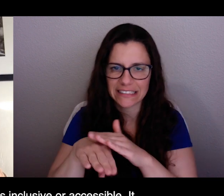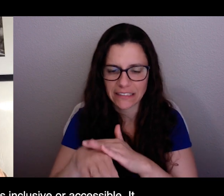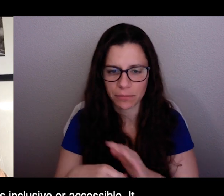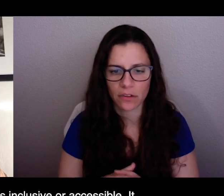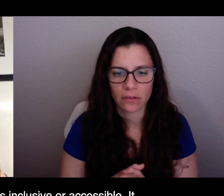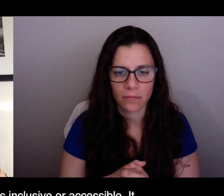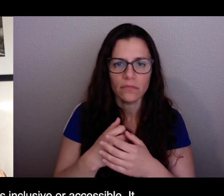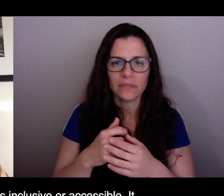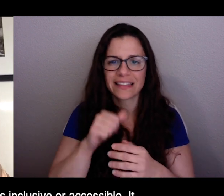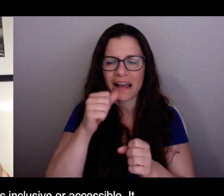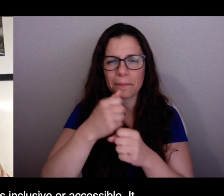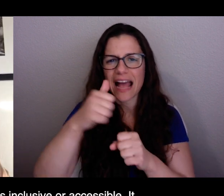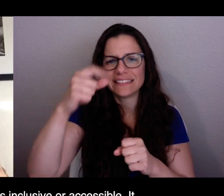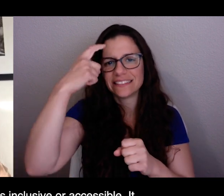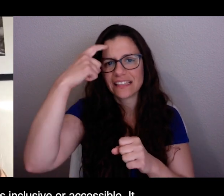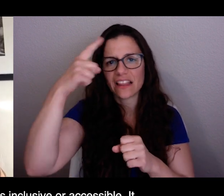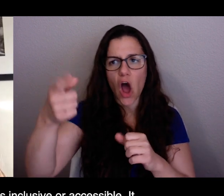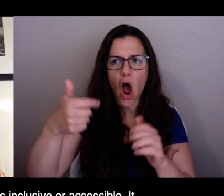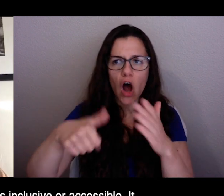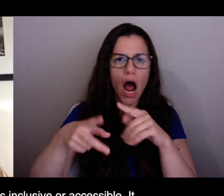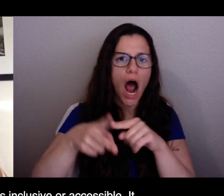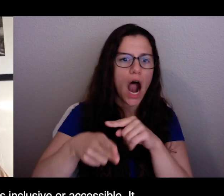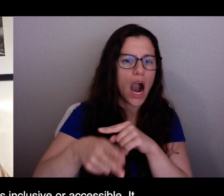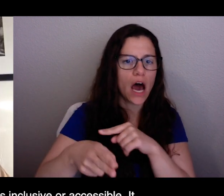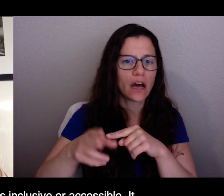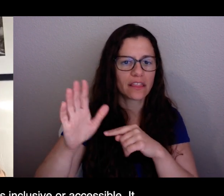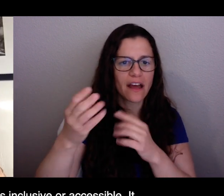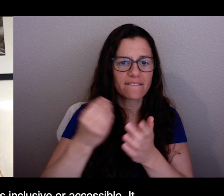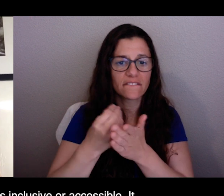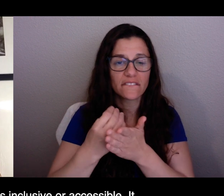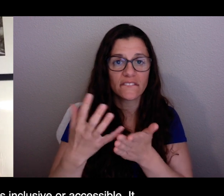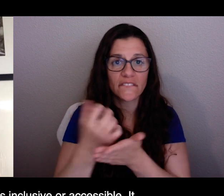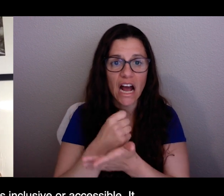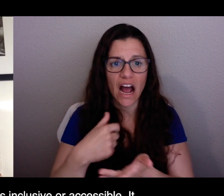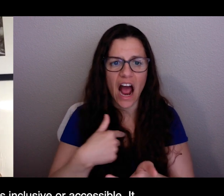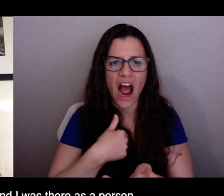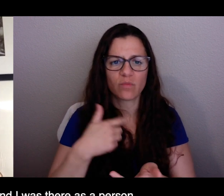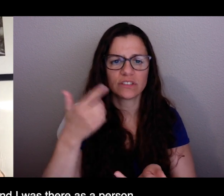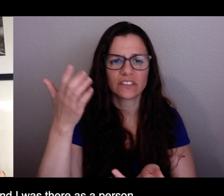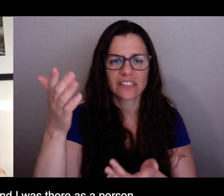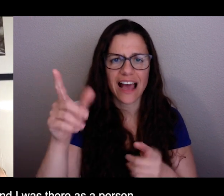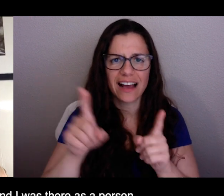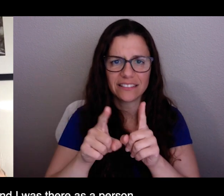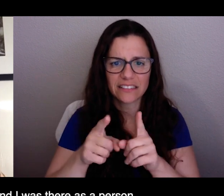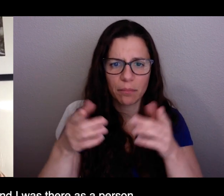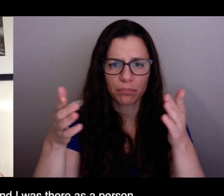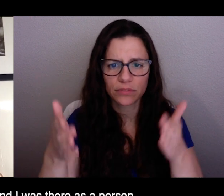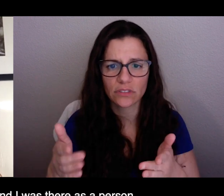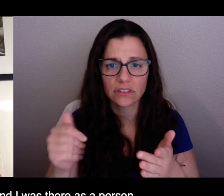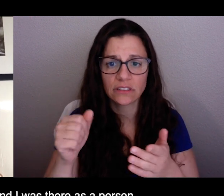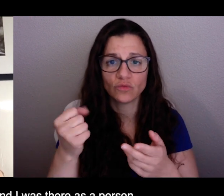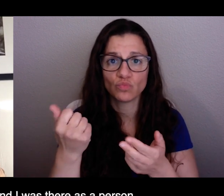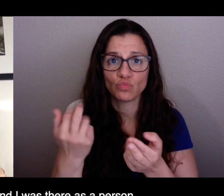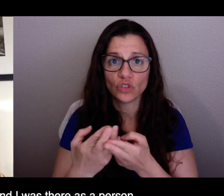is inclusive or accessible. It doesn't make any sense. They're undercutting their own